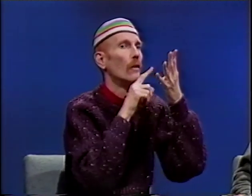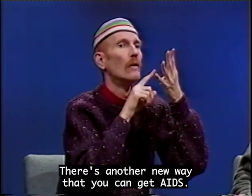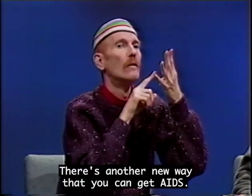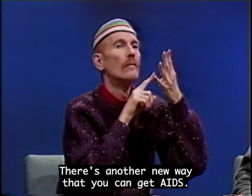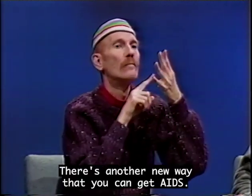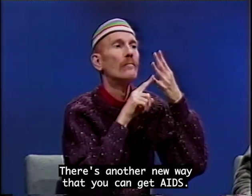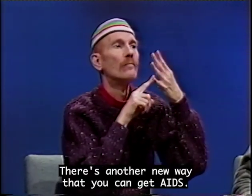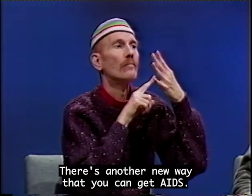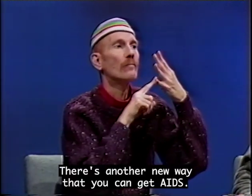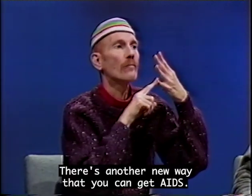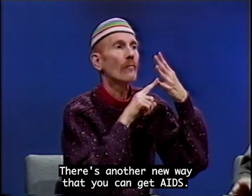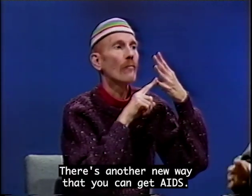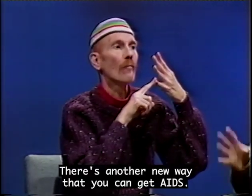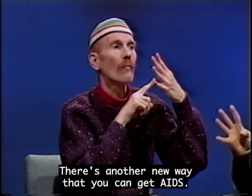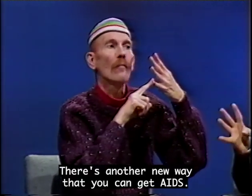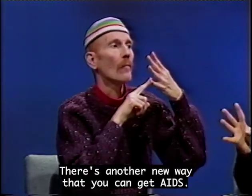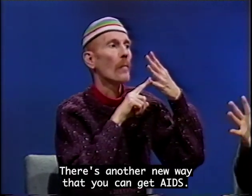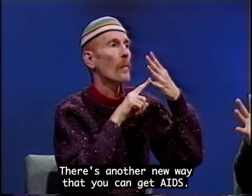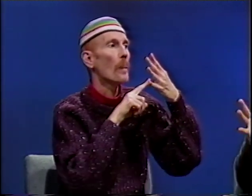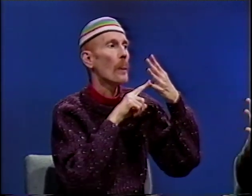There's another new way that you can get AIDS.